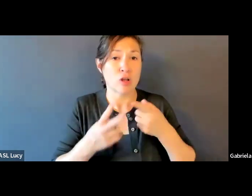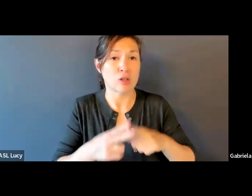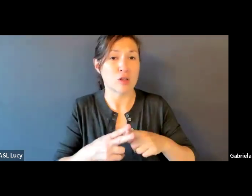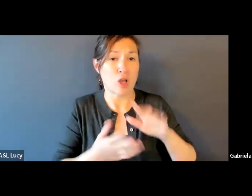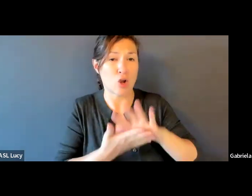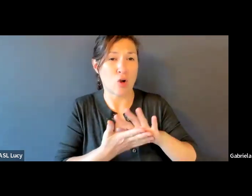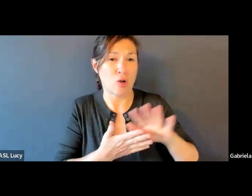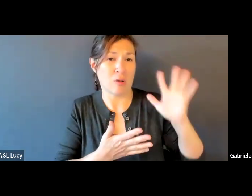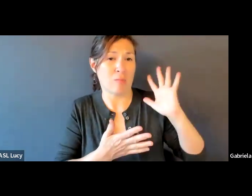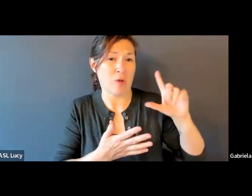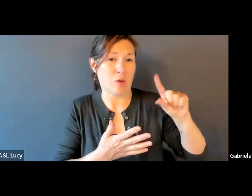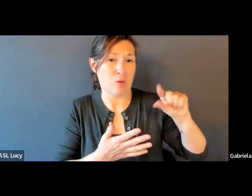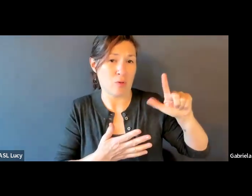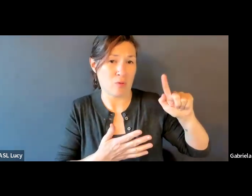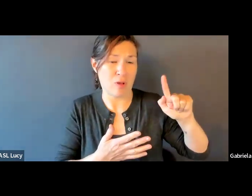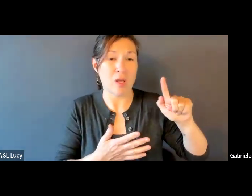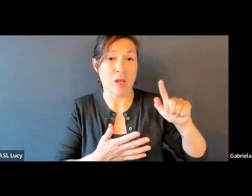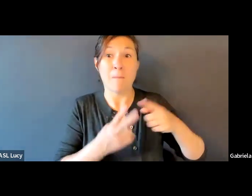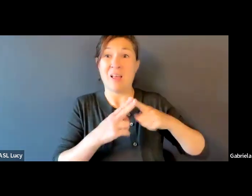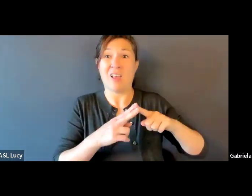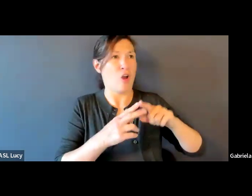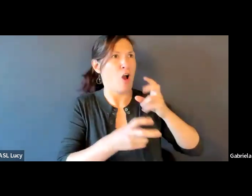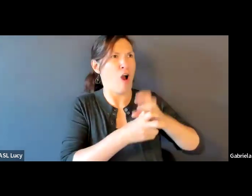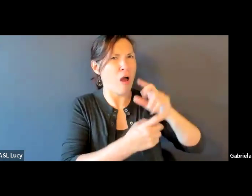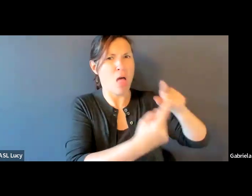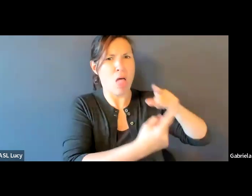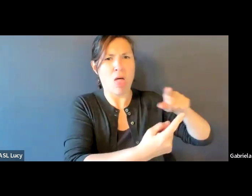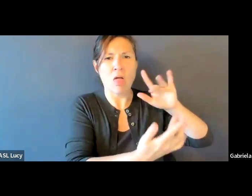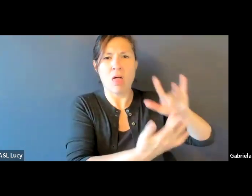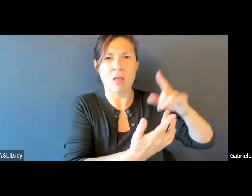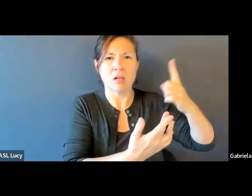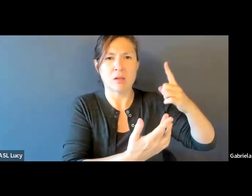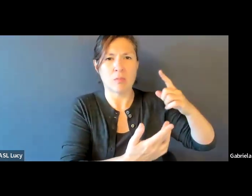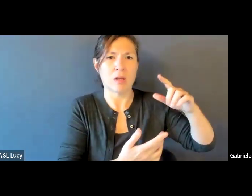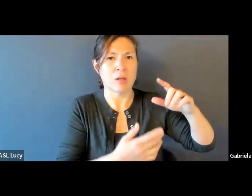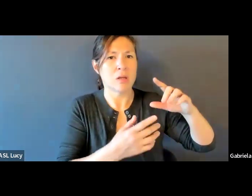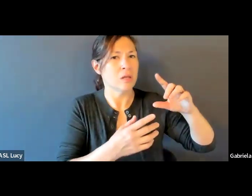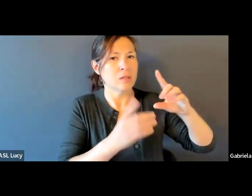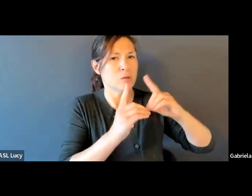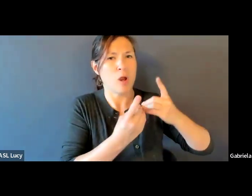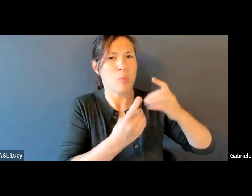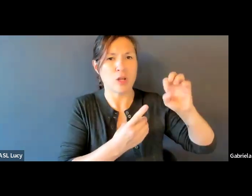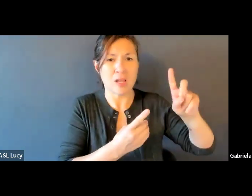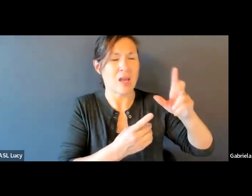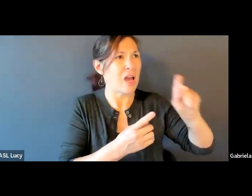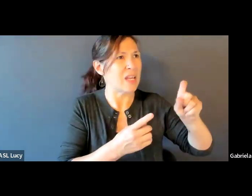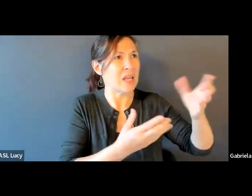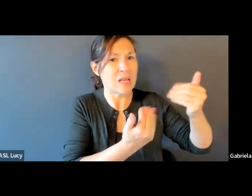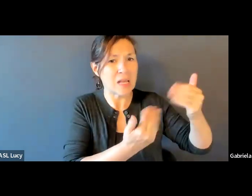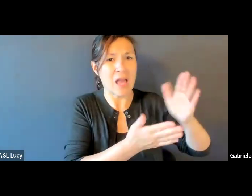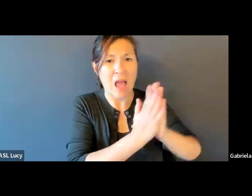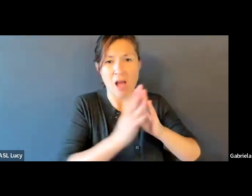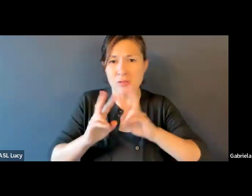from the beginning, it was really hard to contact someone from the Department of Education. I call every single day for a follow-up to get an assessment for my